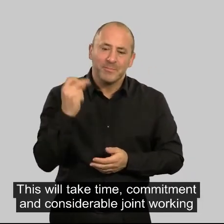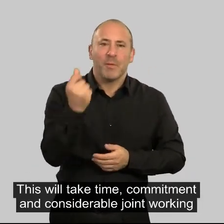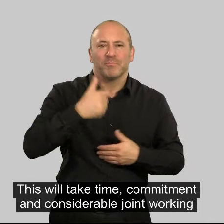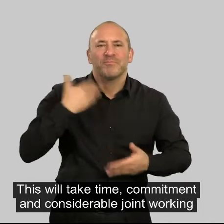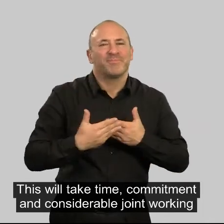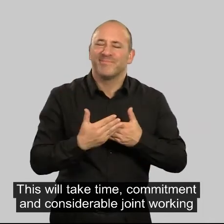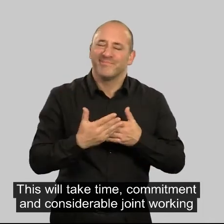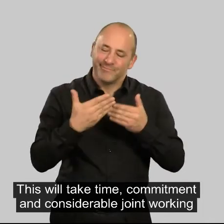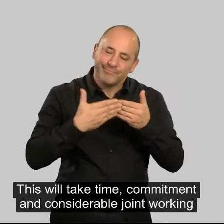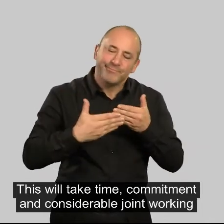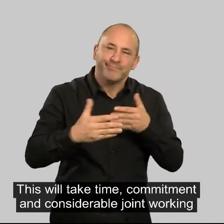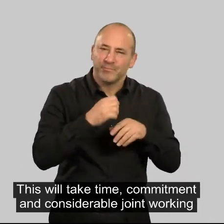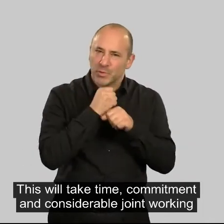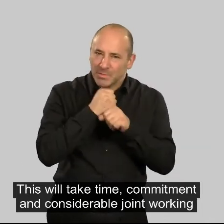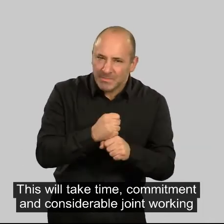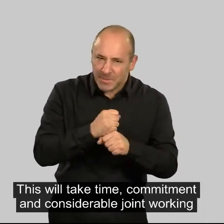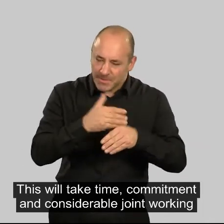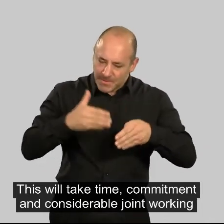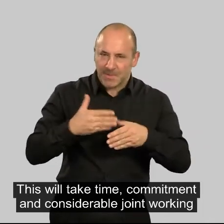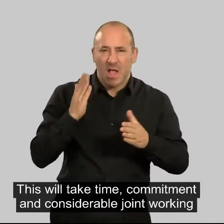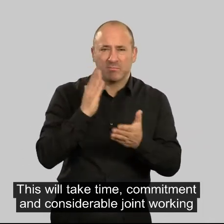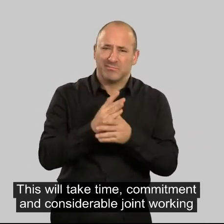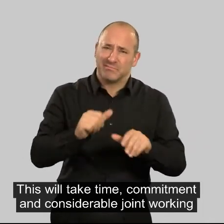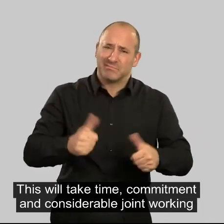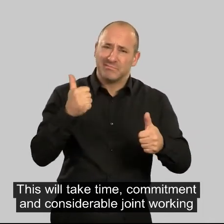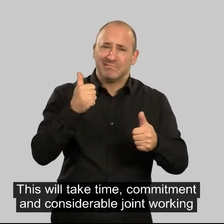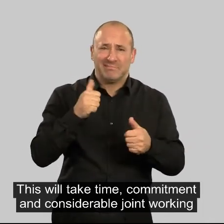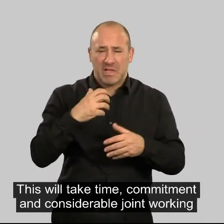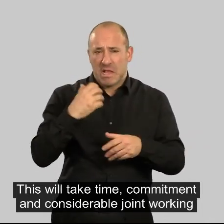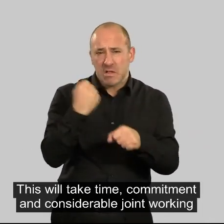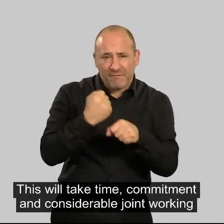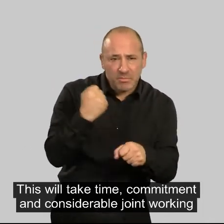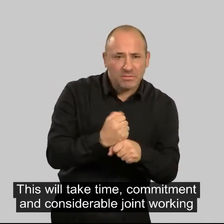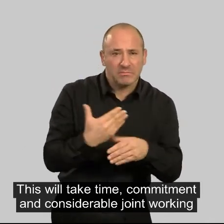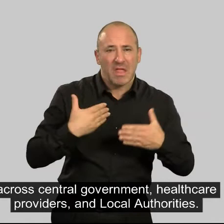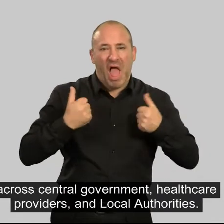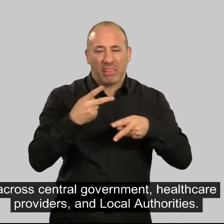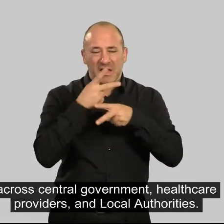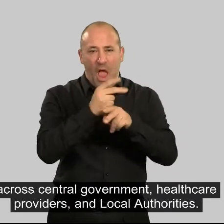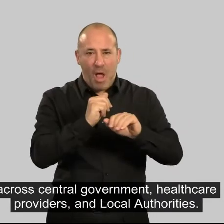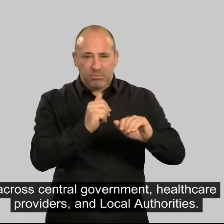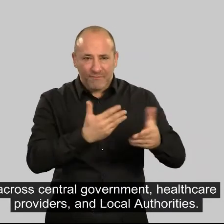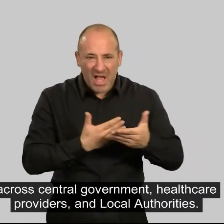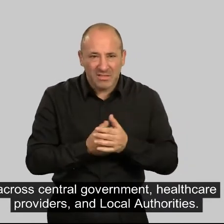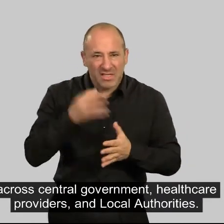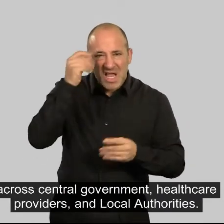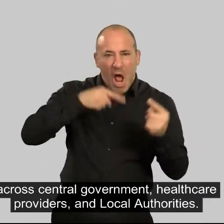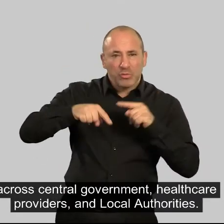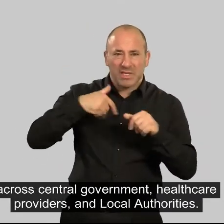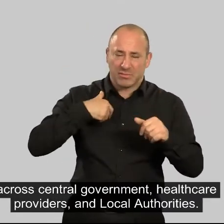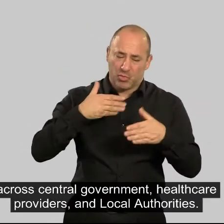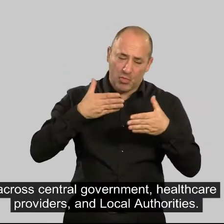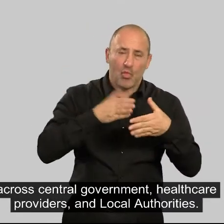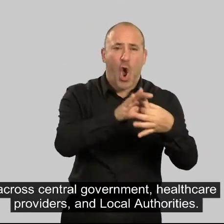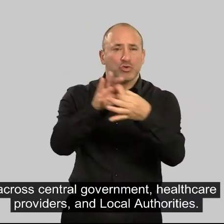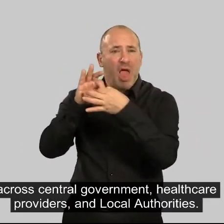This will take time, commitment and considerable joint working across central government, healthcare